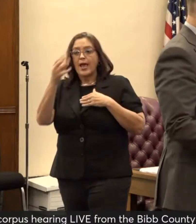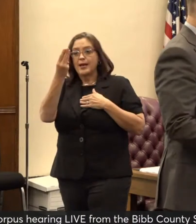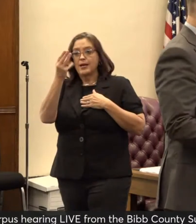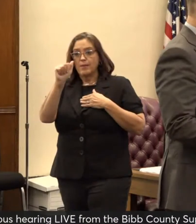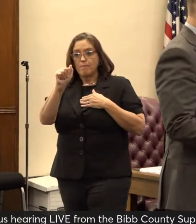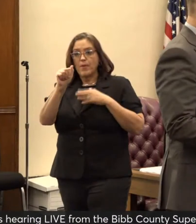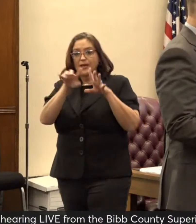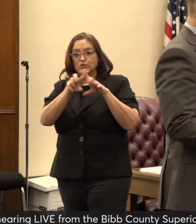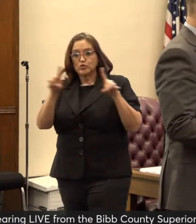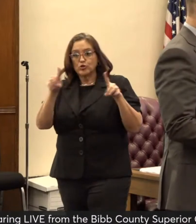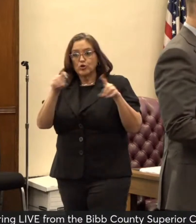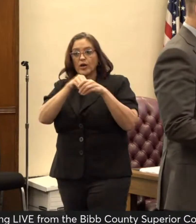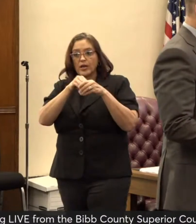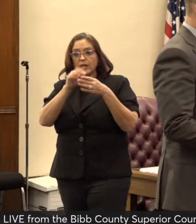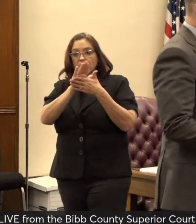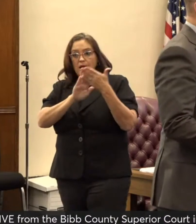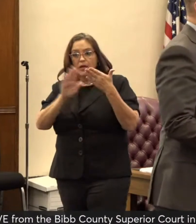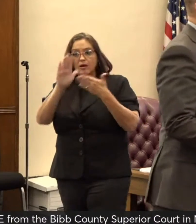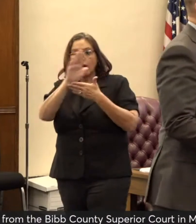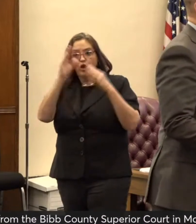college teaching and administration.